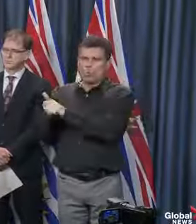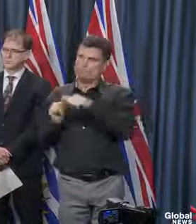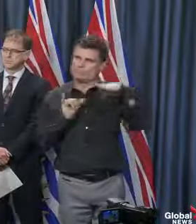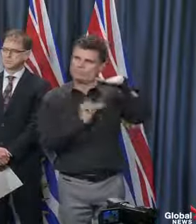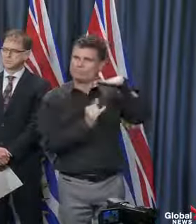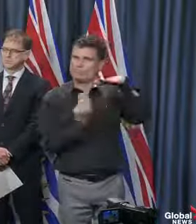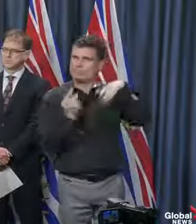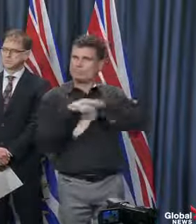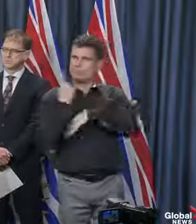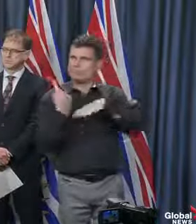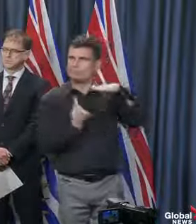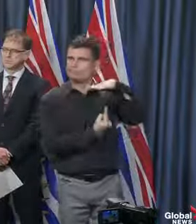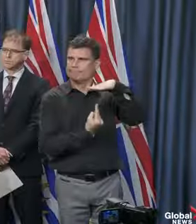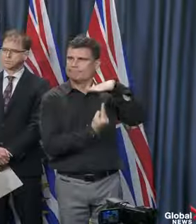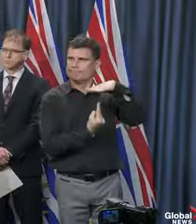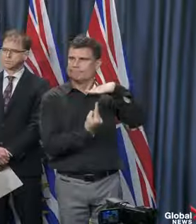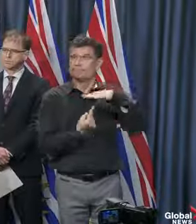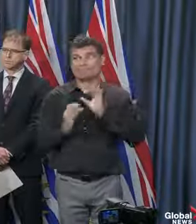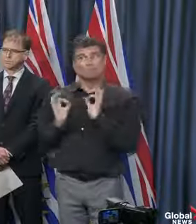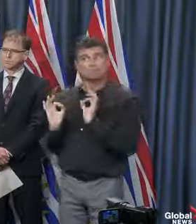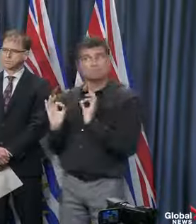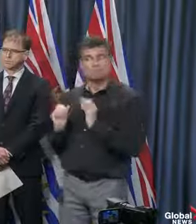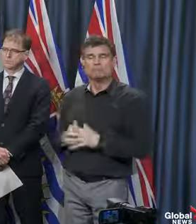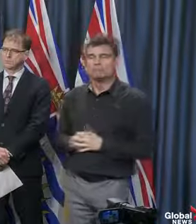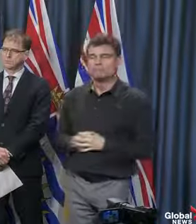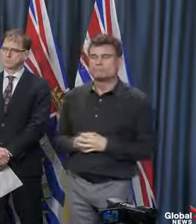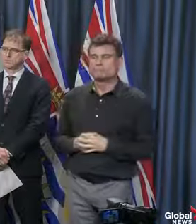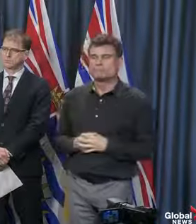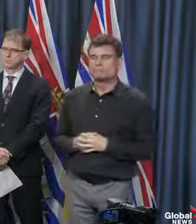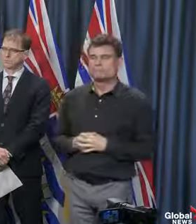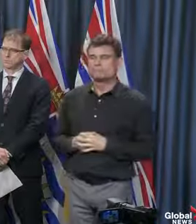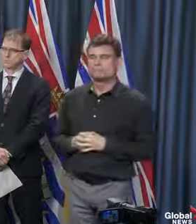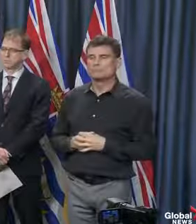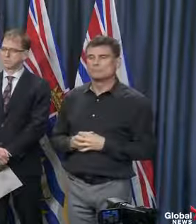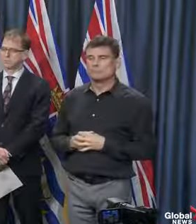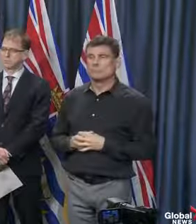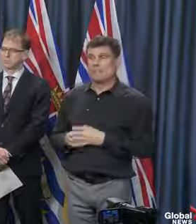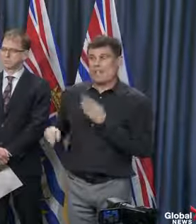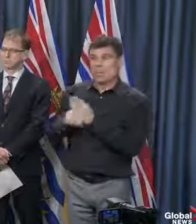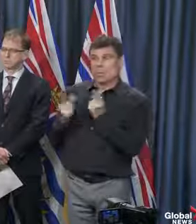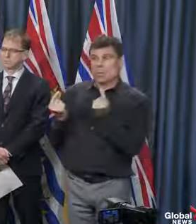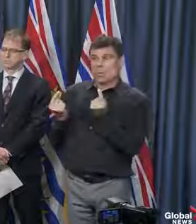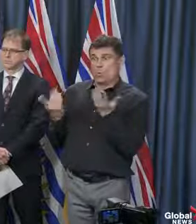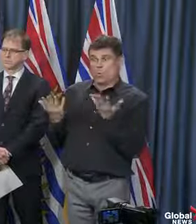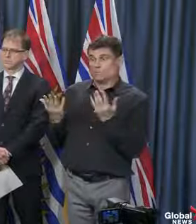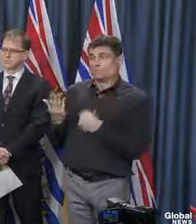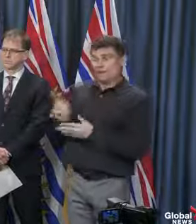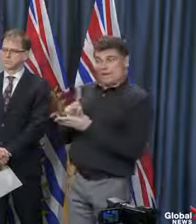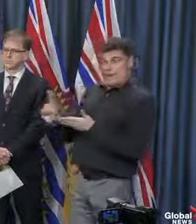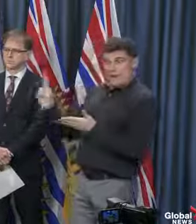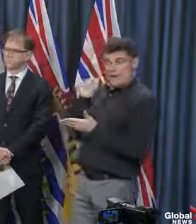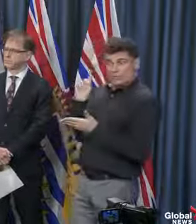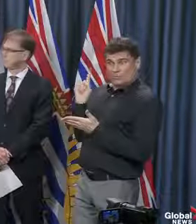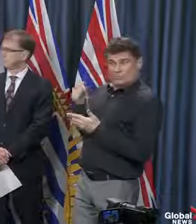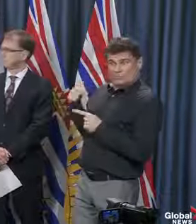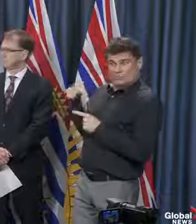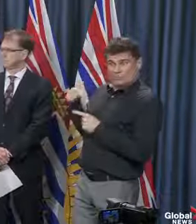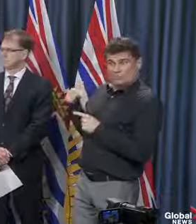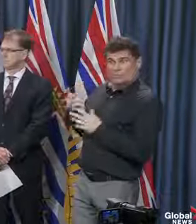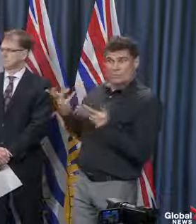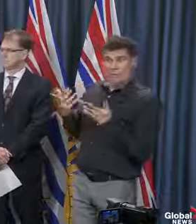We are taking a few additional measures as well. Last week, I had issued a provincial health officer